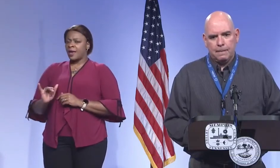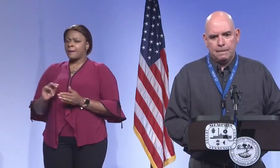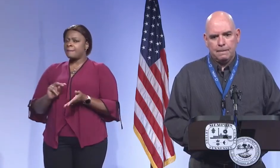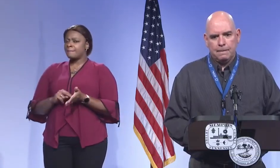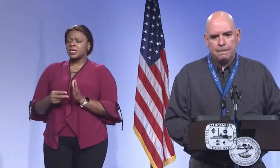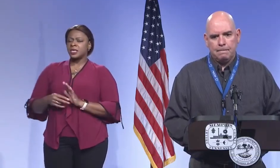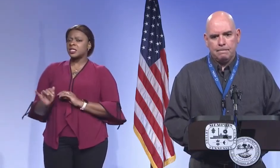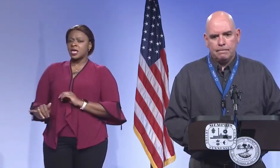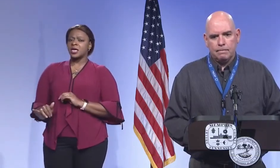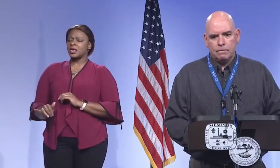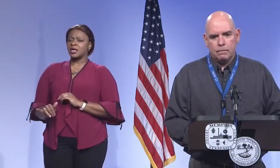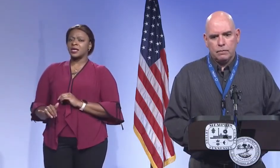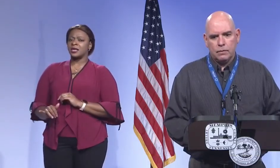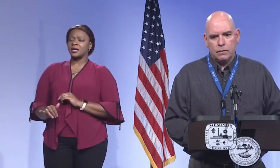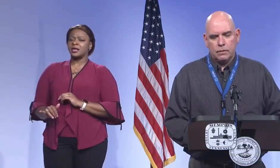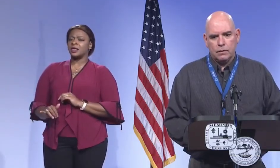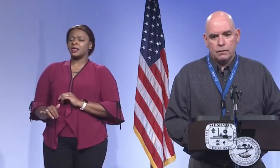that